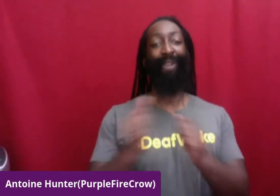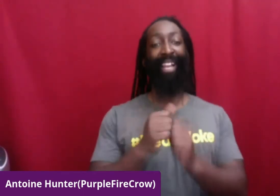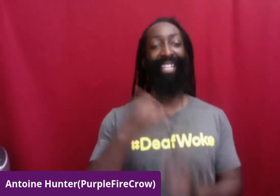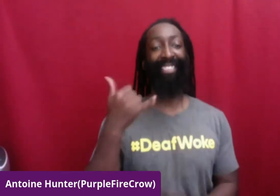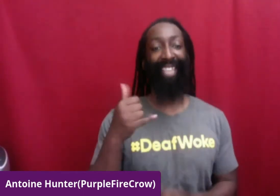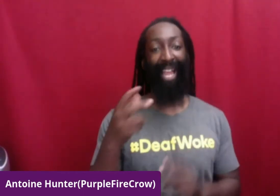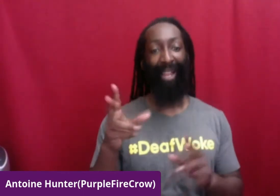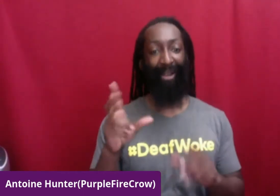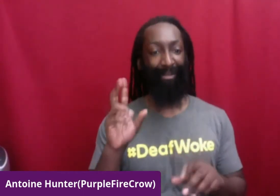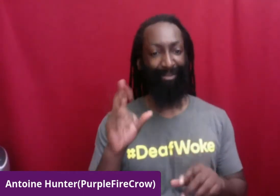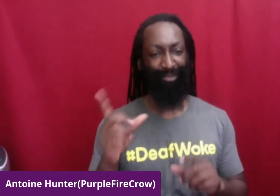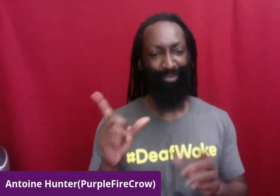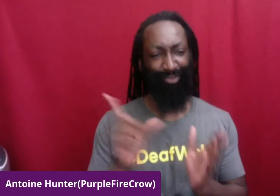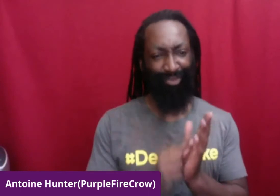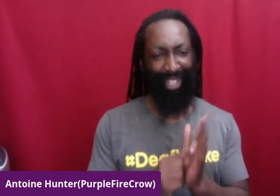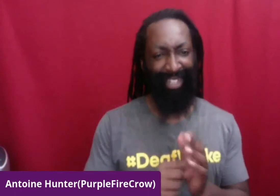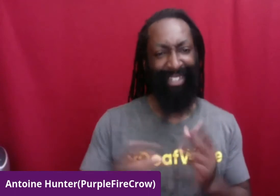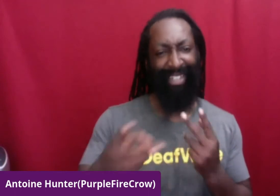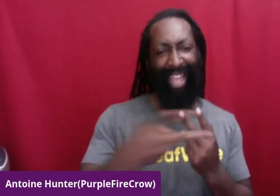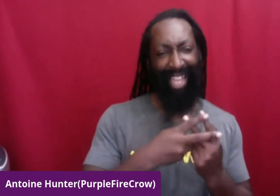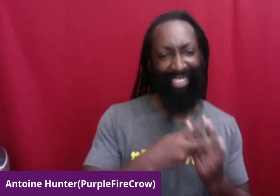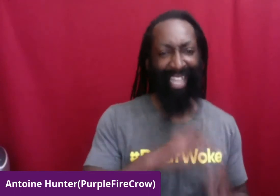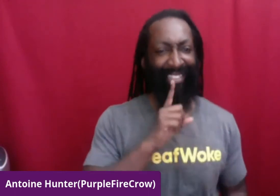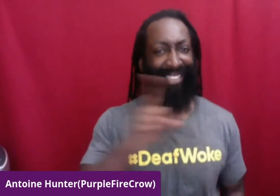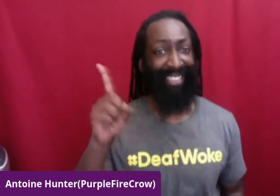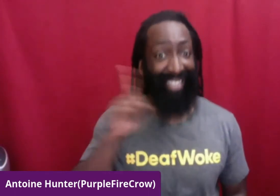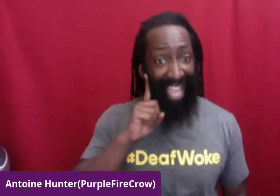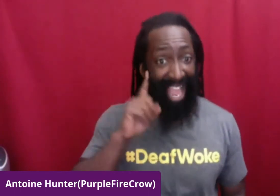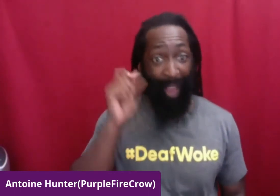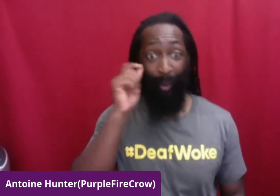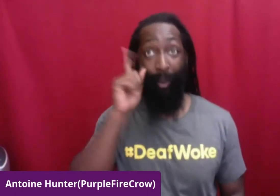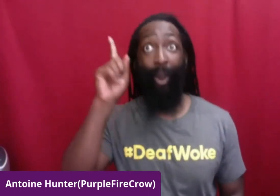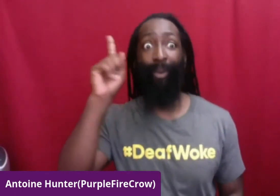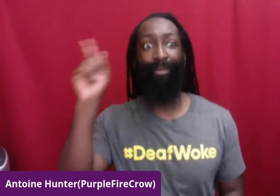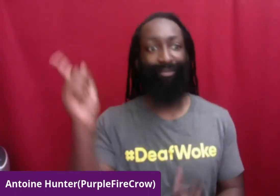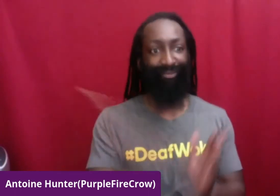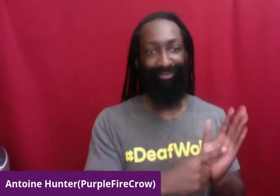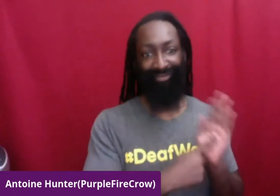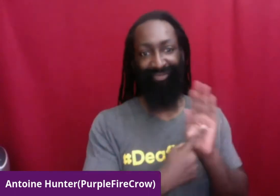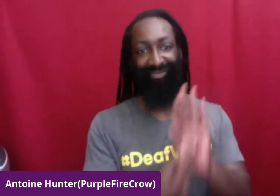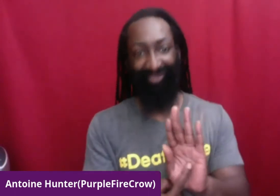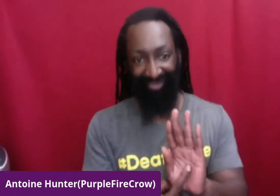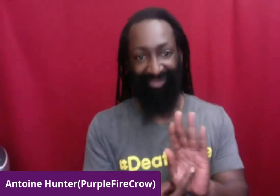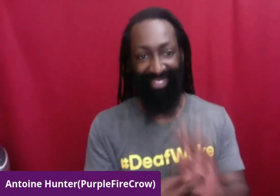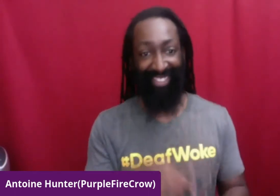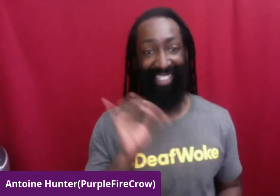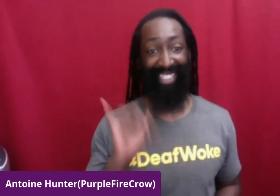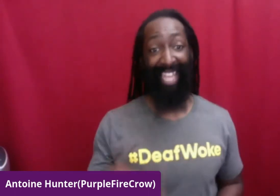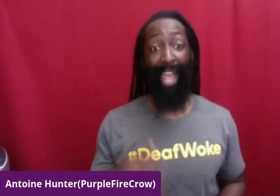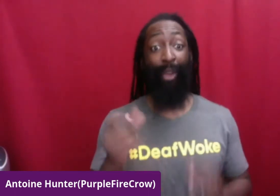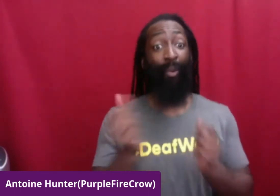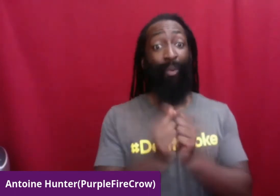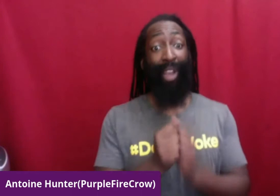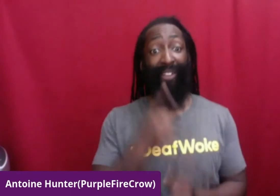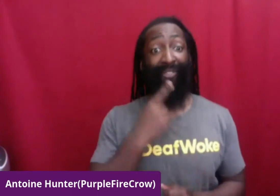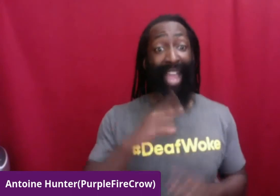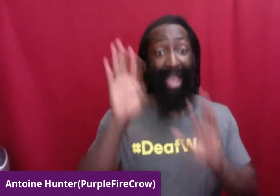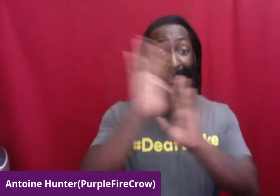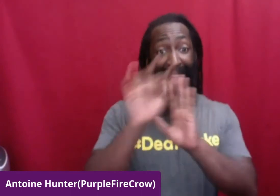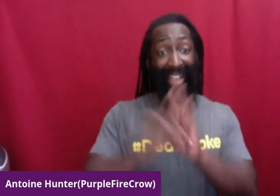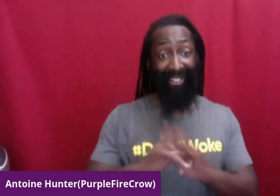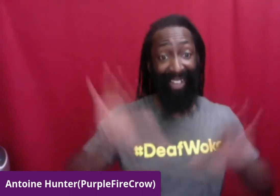I'm wearing a gray t-shirt with yellow print saying hashtag deaf woke.